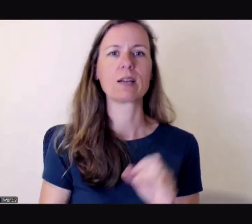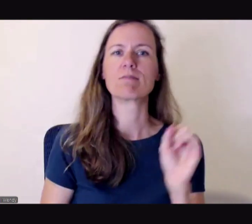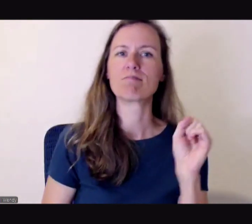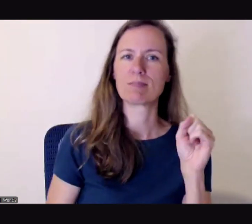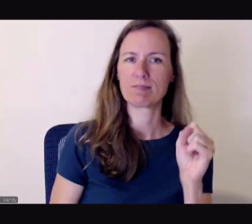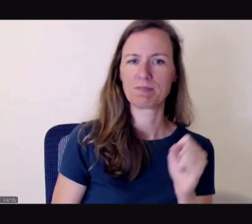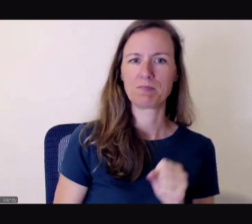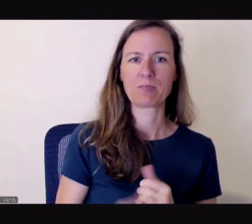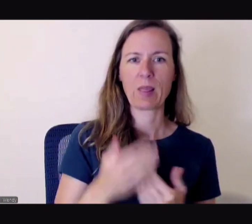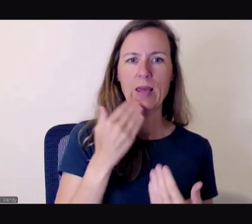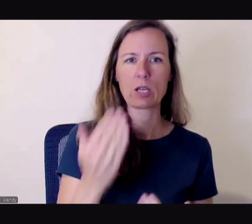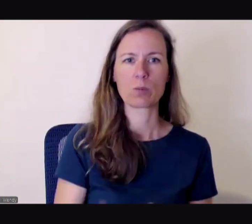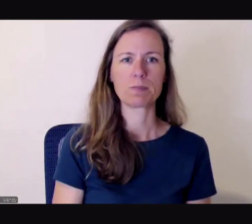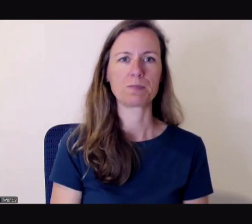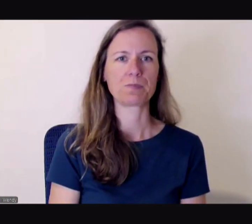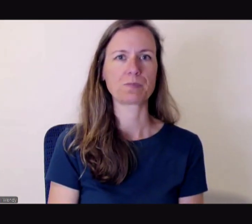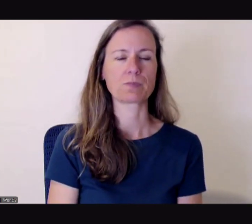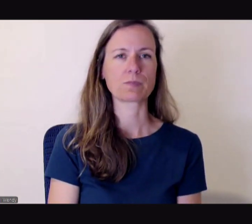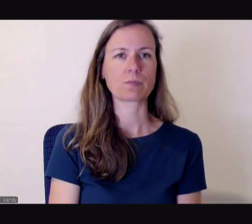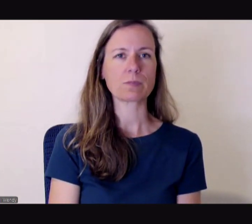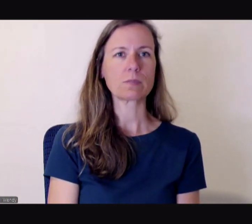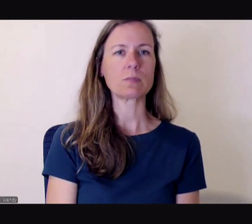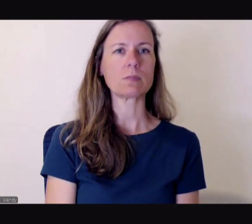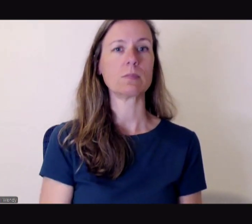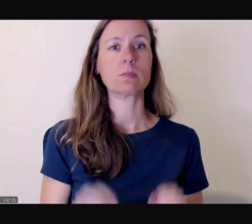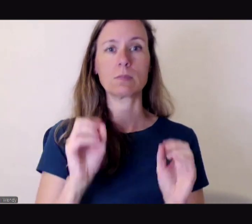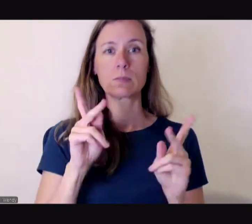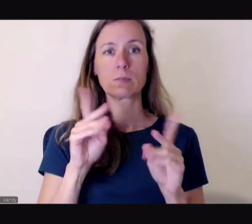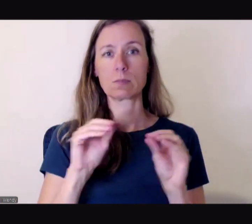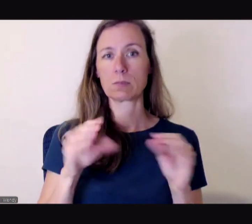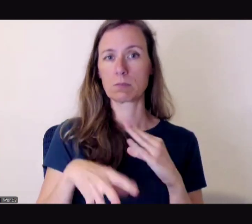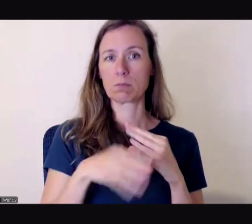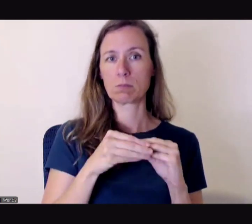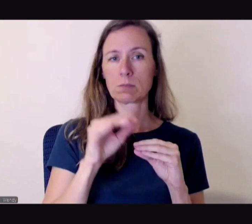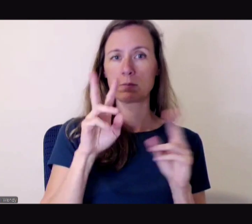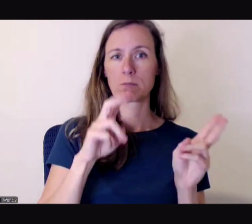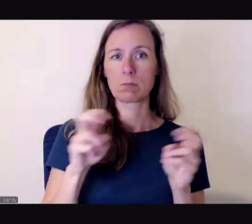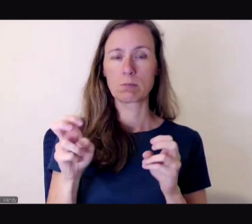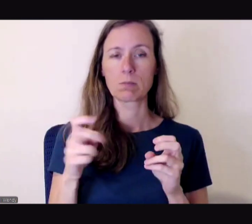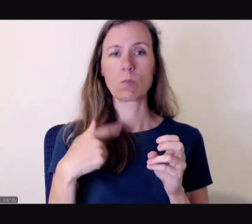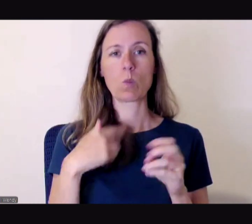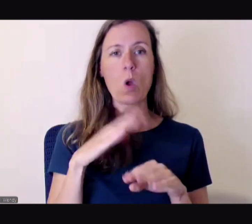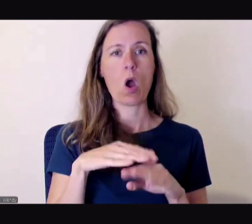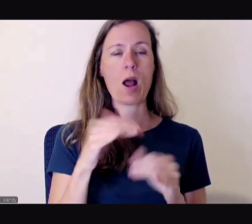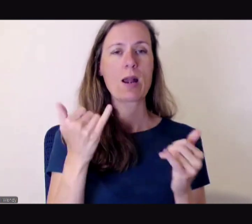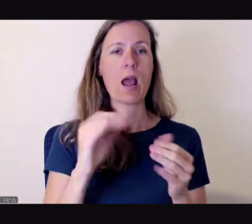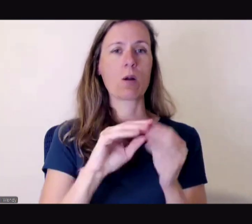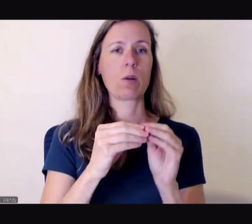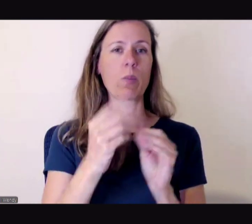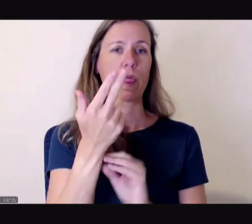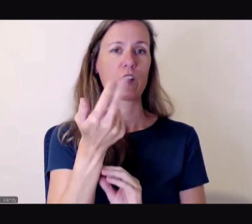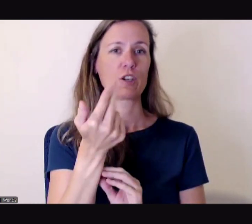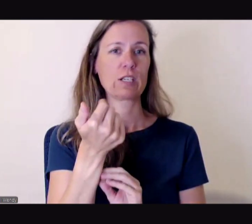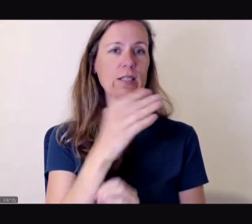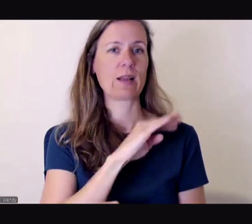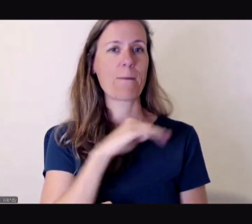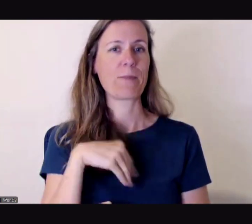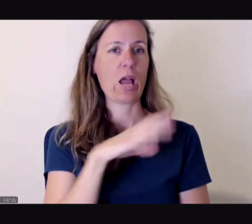All right, seeing no further items, we are on item 13, Mayor and Council